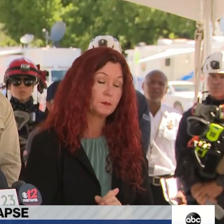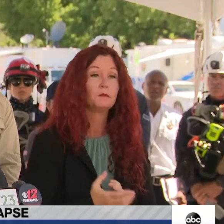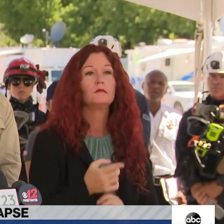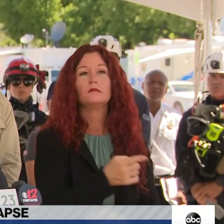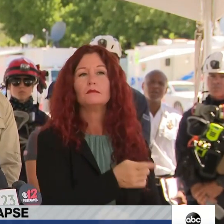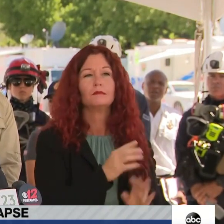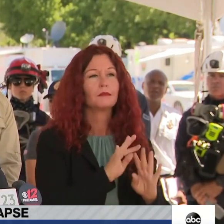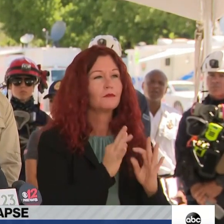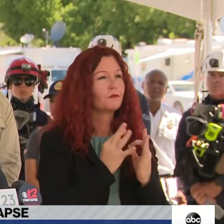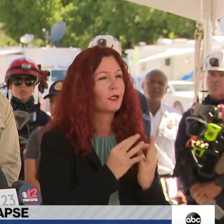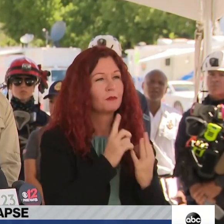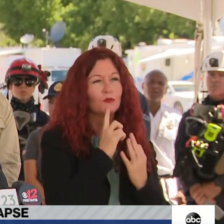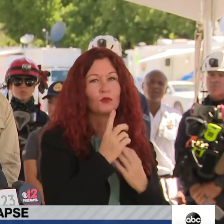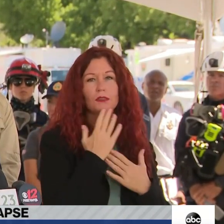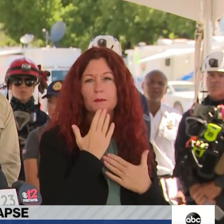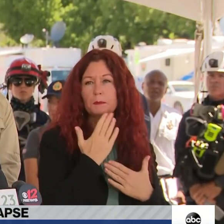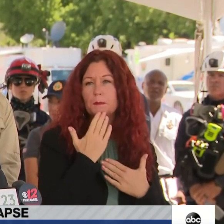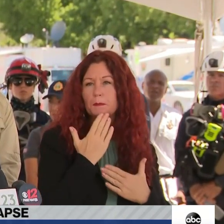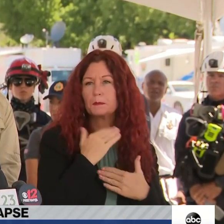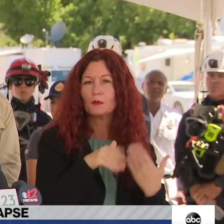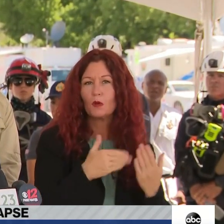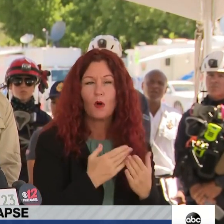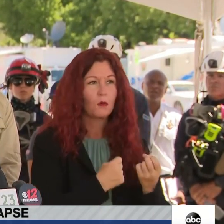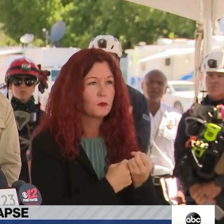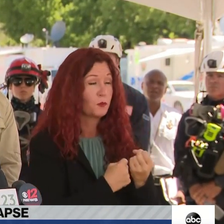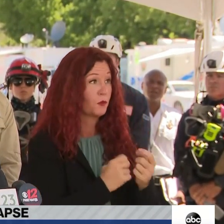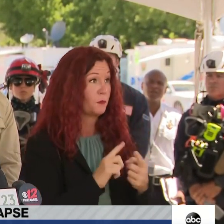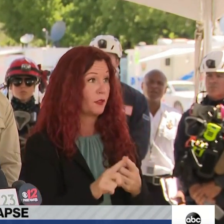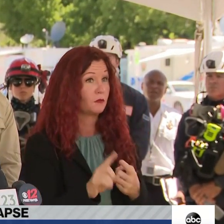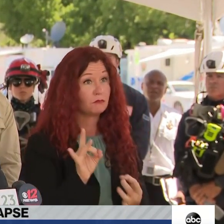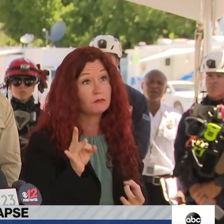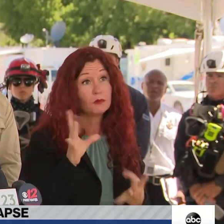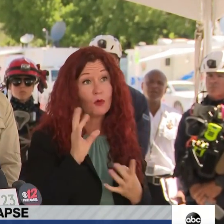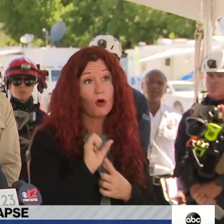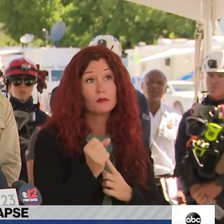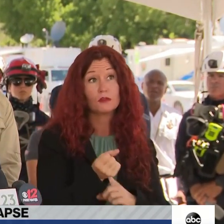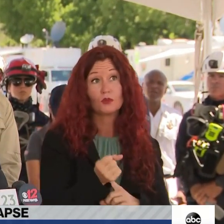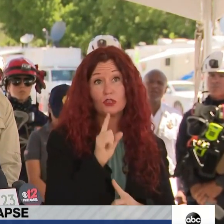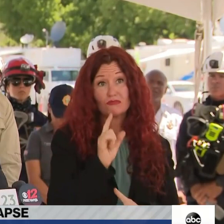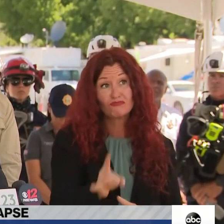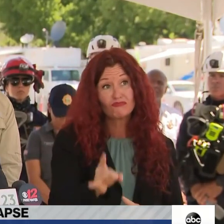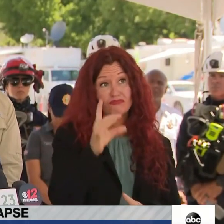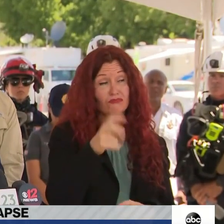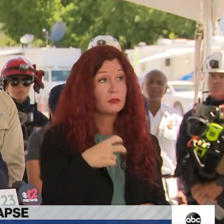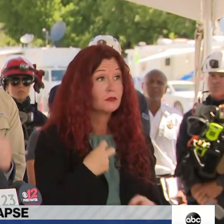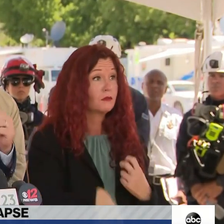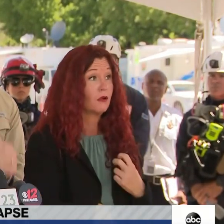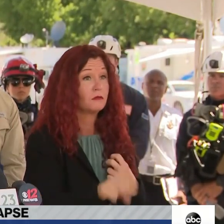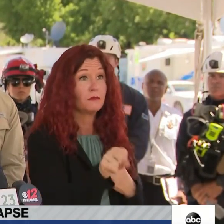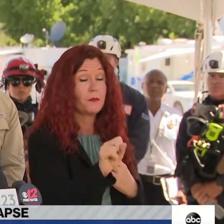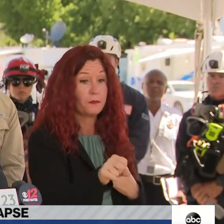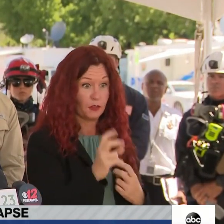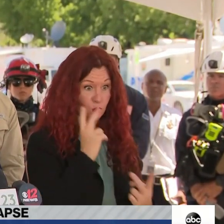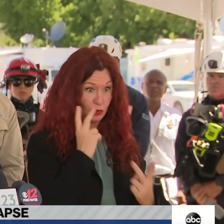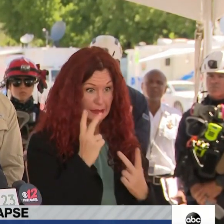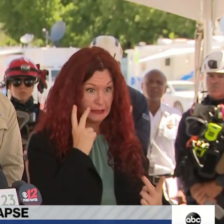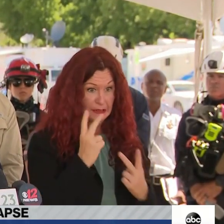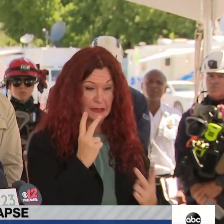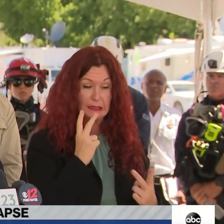really appreciate all the support, but it's tough, and it's really been difficult to see. I'm going to be going